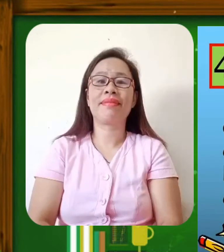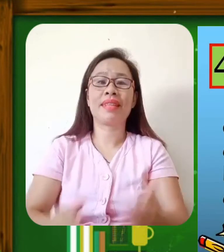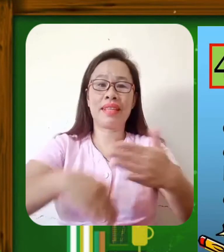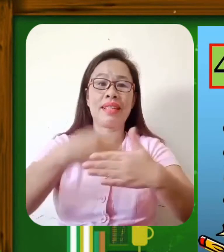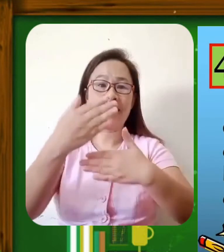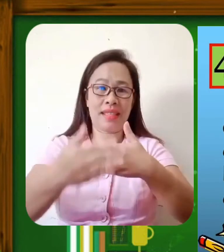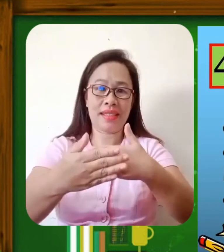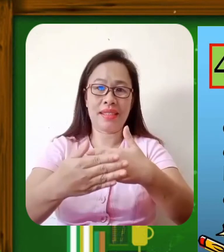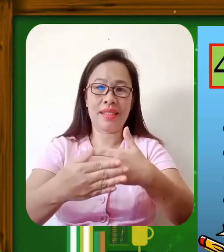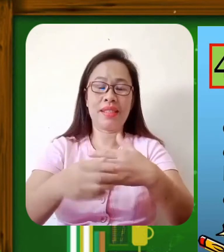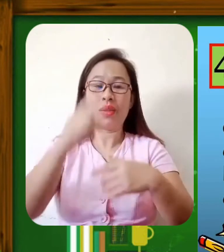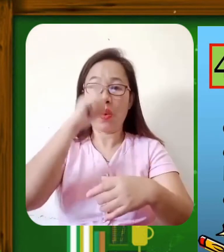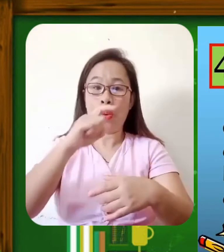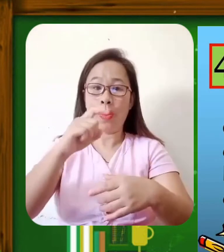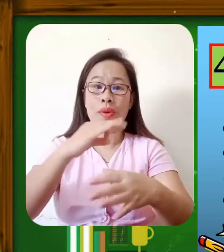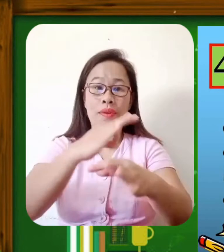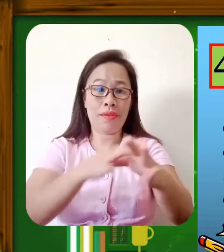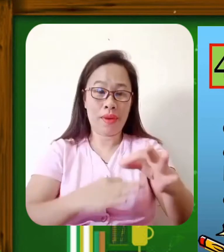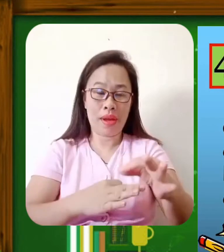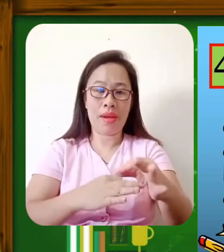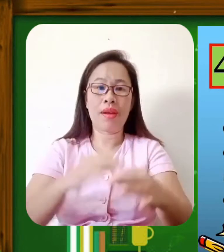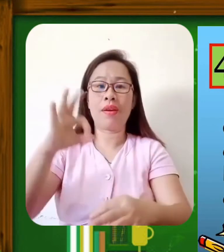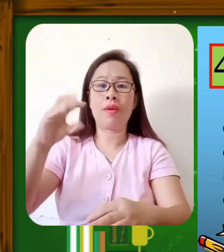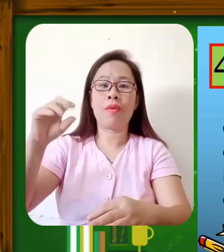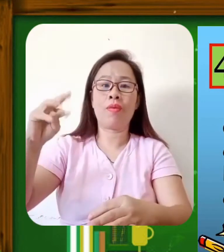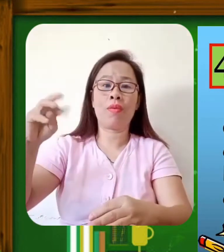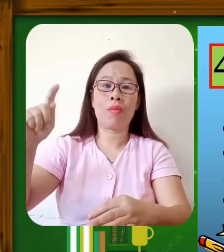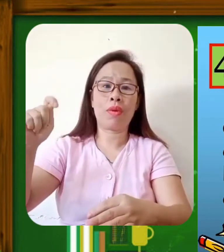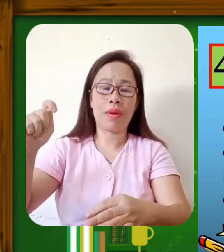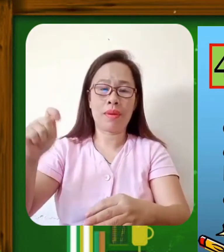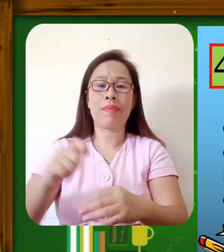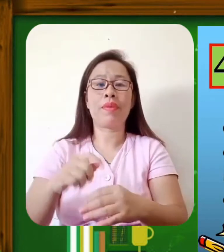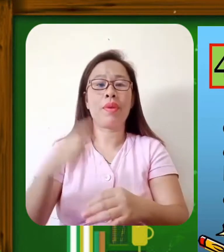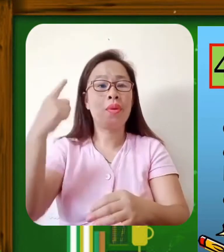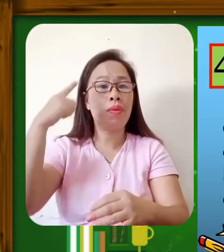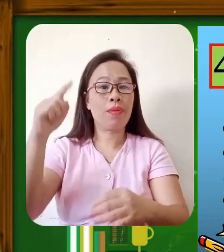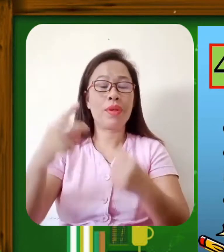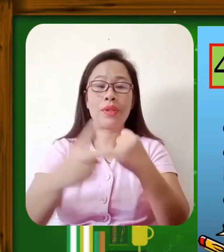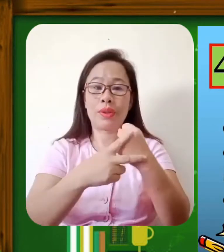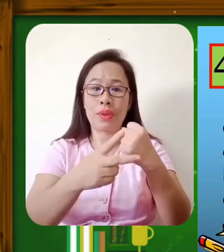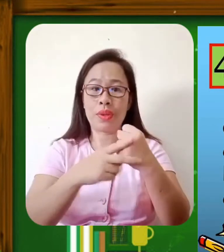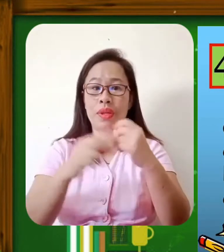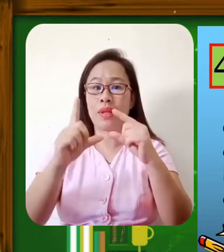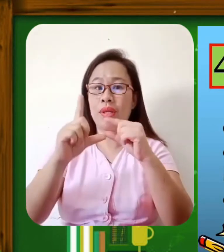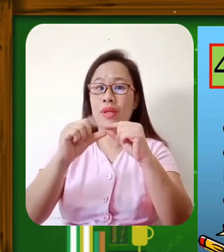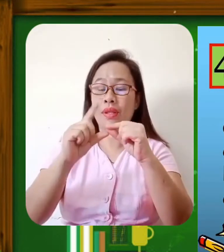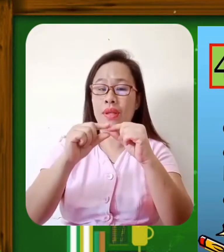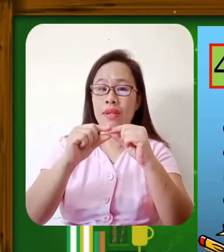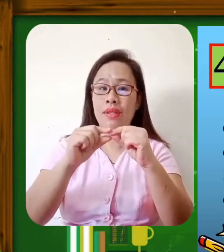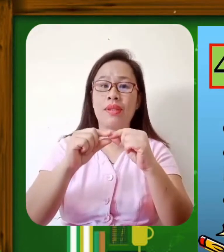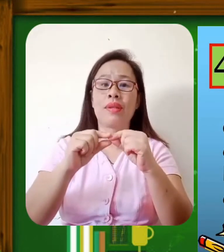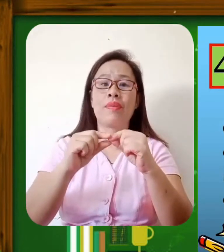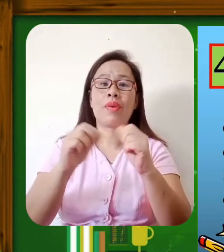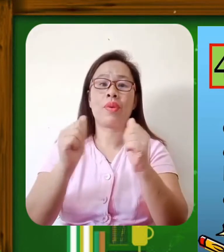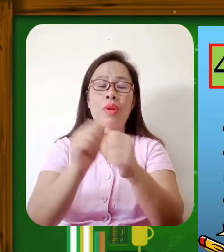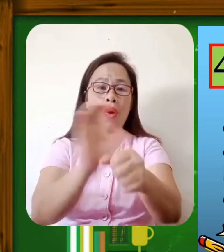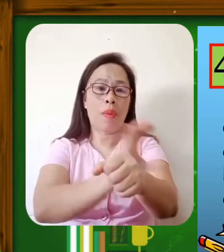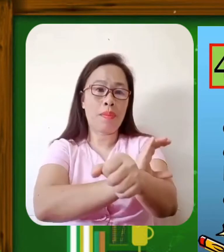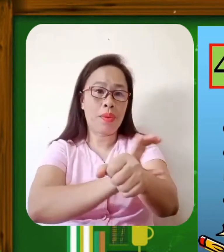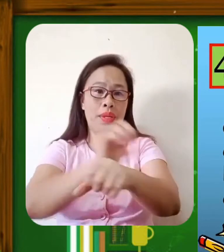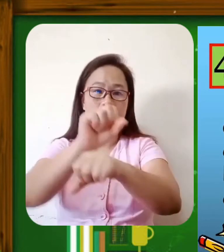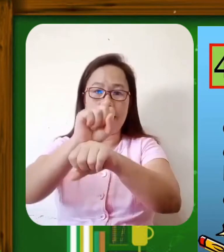Next one is an audiophile format. It is the format for storing digital audio data on a computer